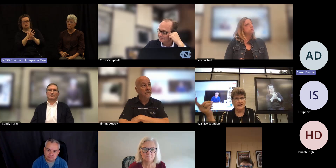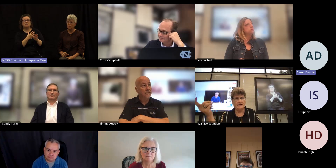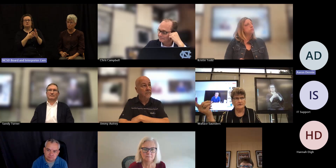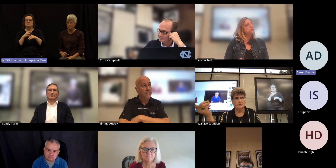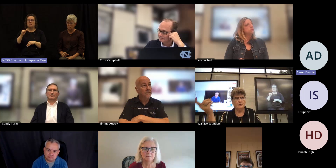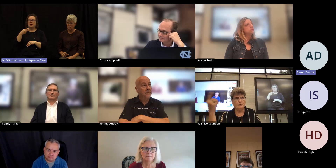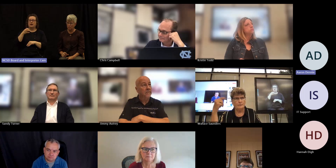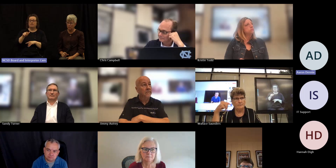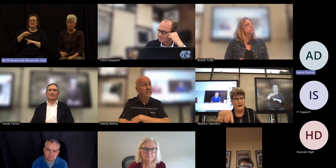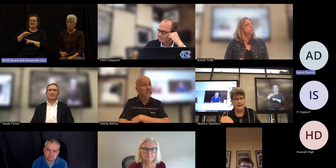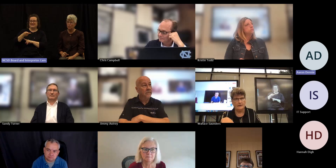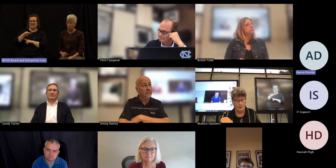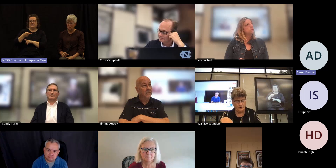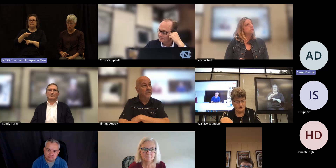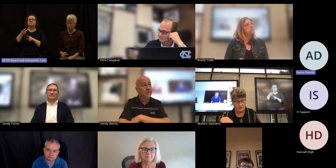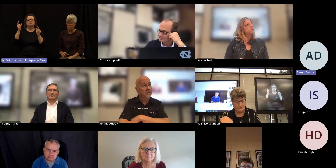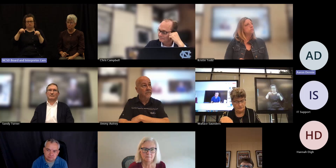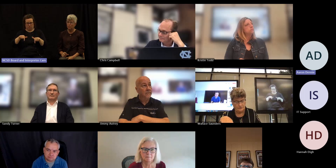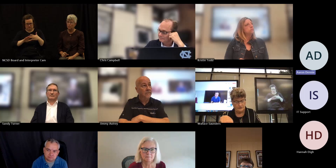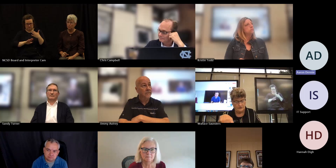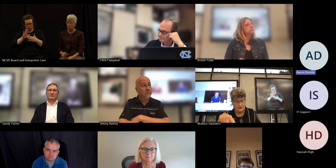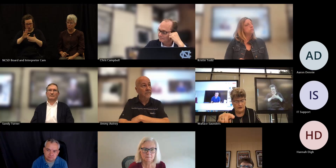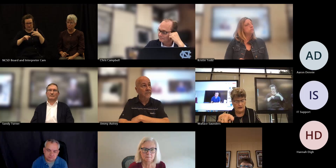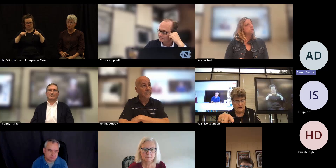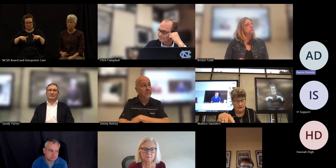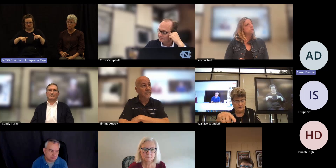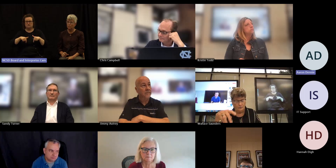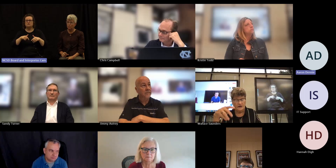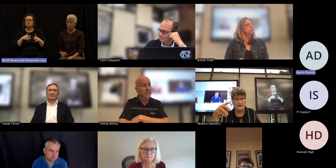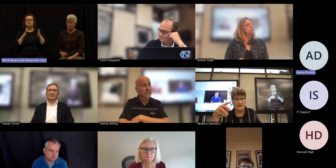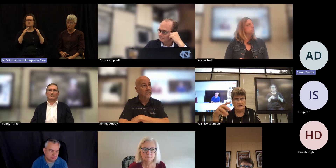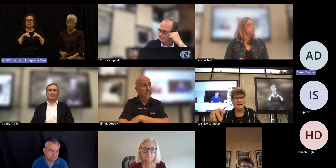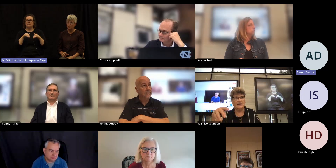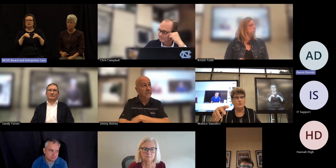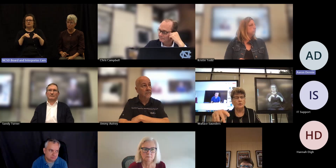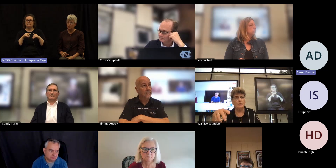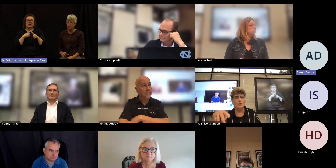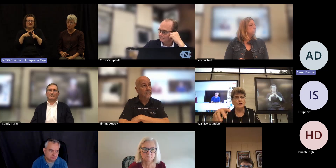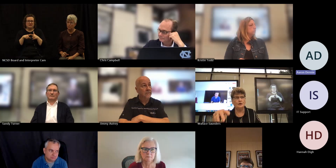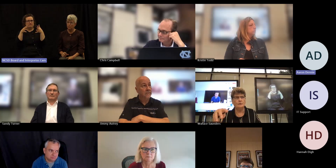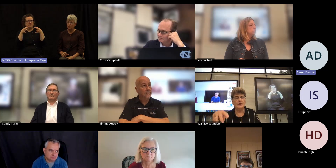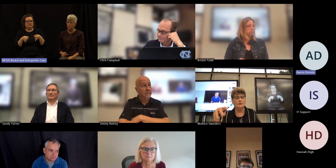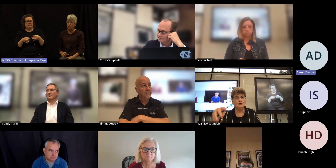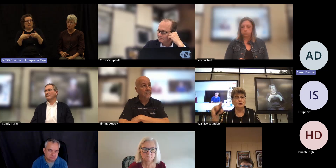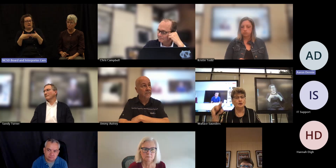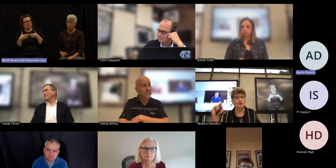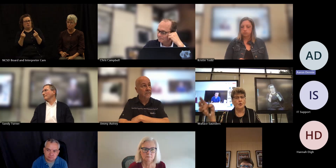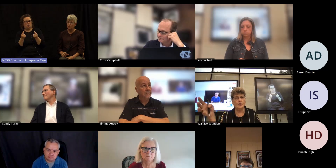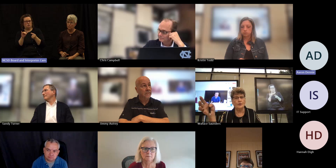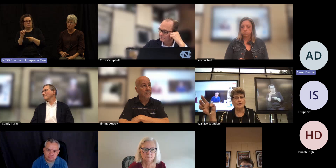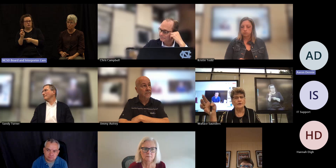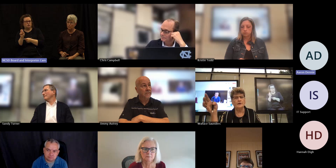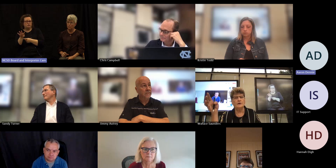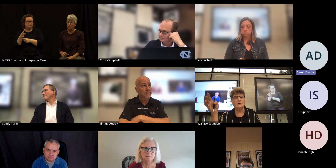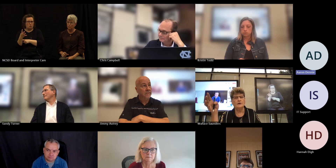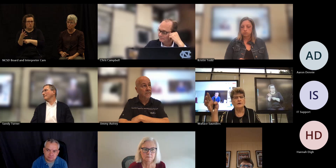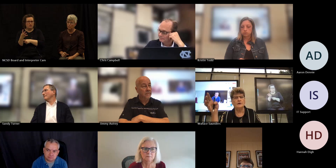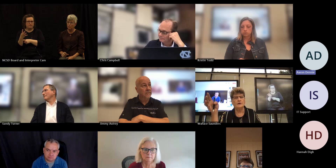April 2nd, we will be back in person. And we can decide what we want to do about June